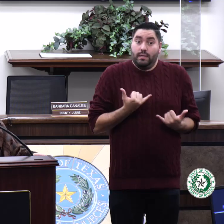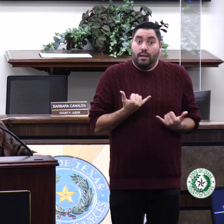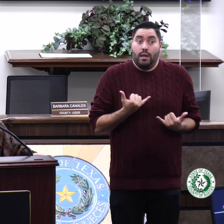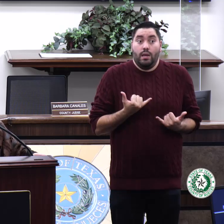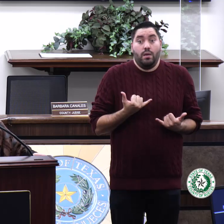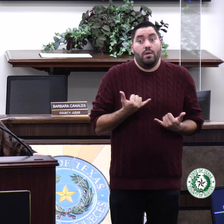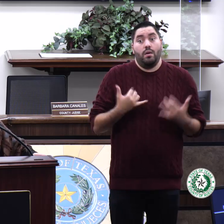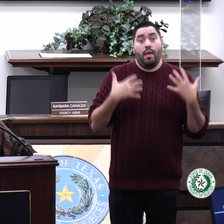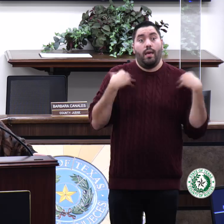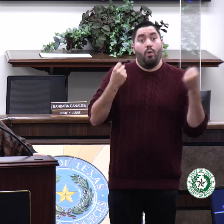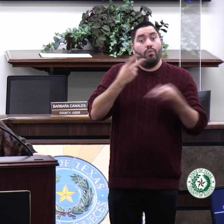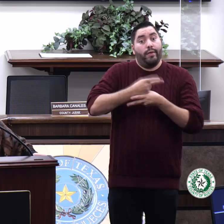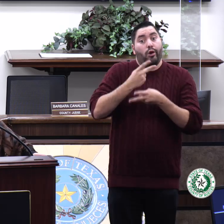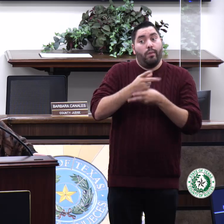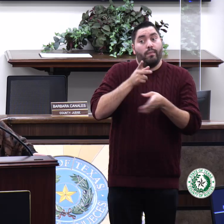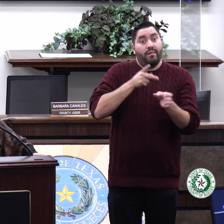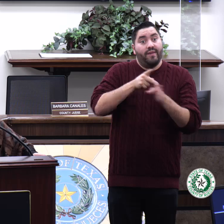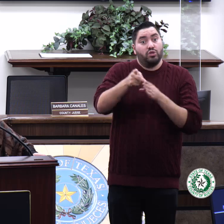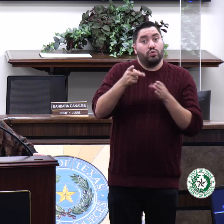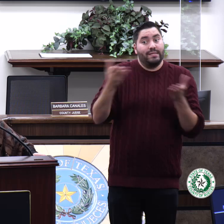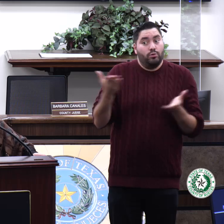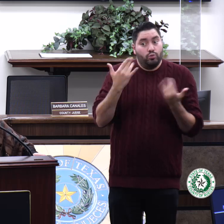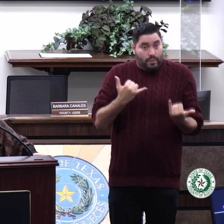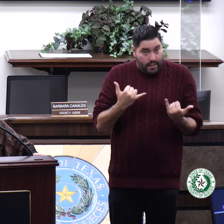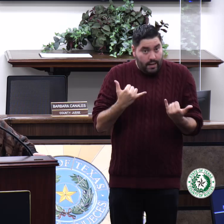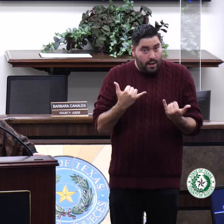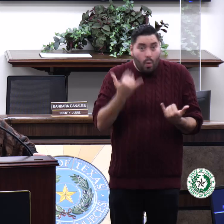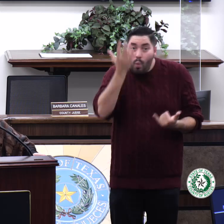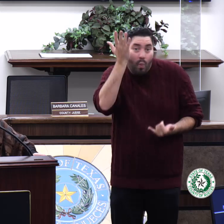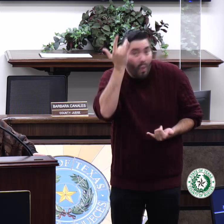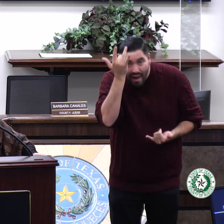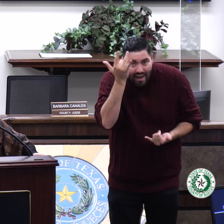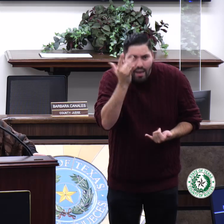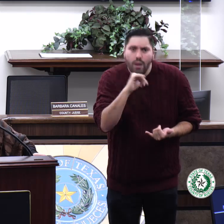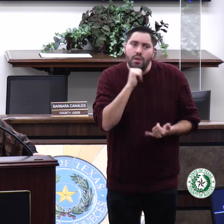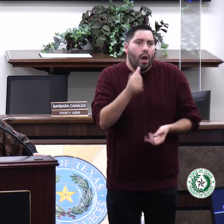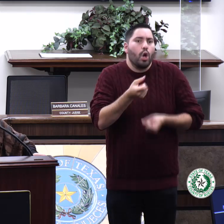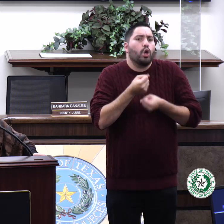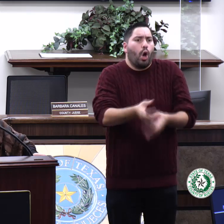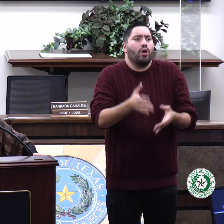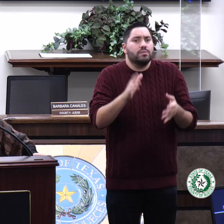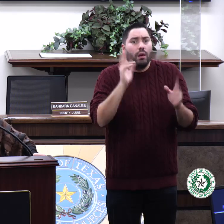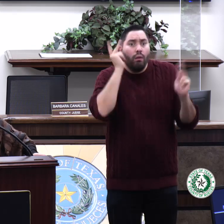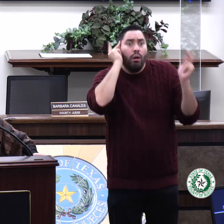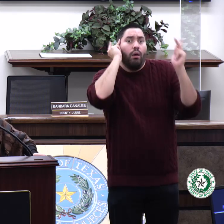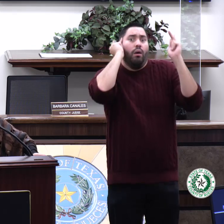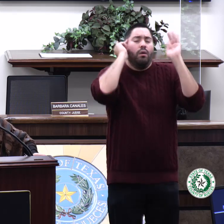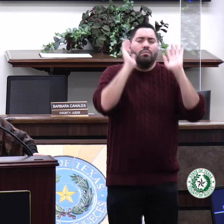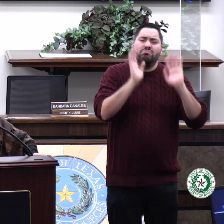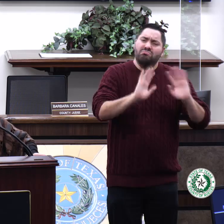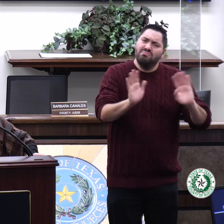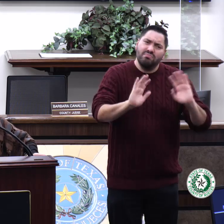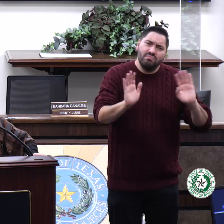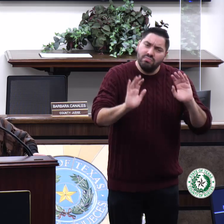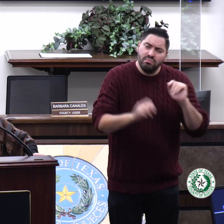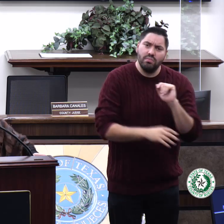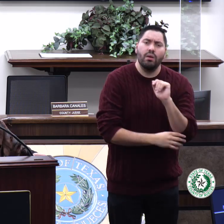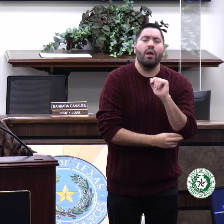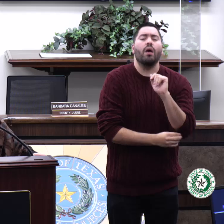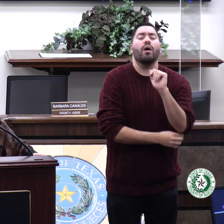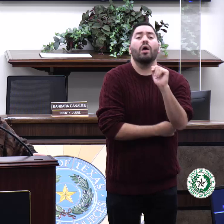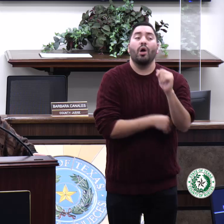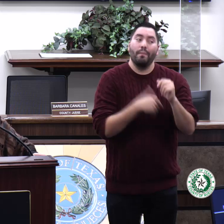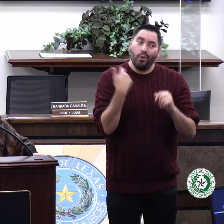healthcare professionals are here with us today, not to cause panic. It is just that we